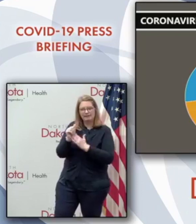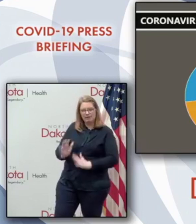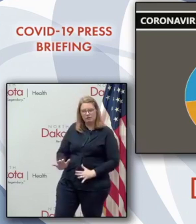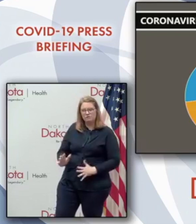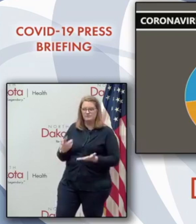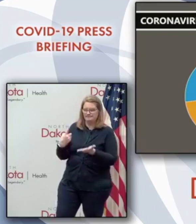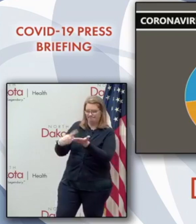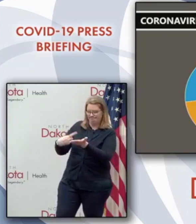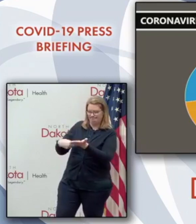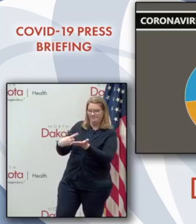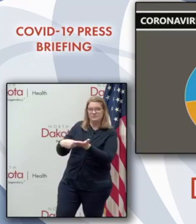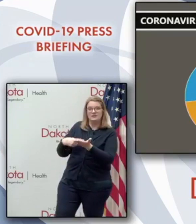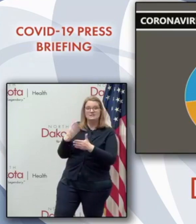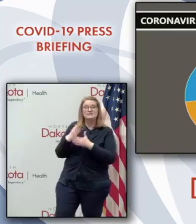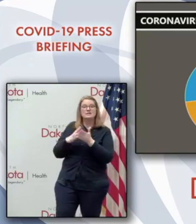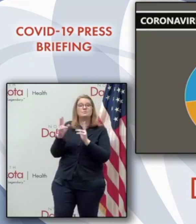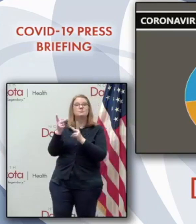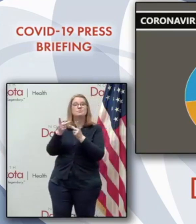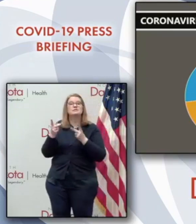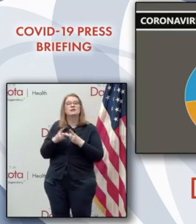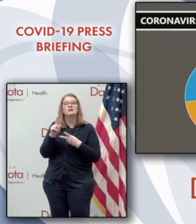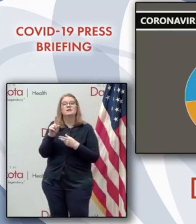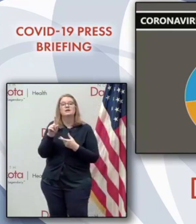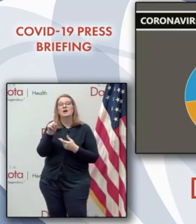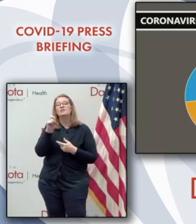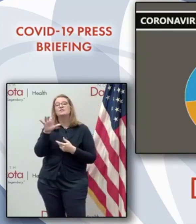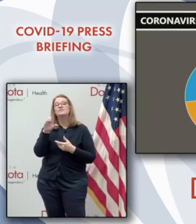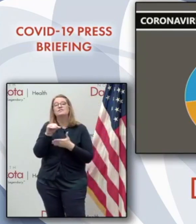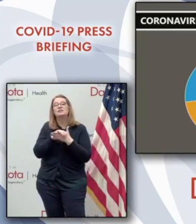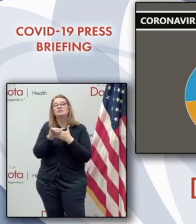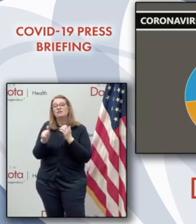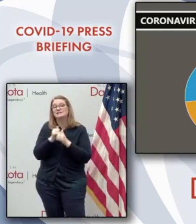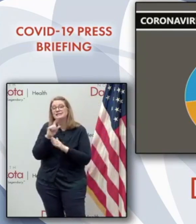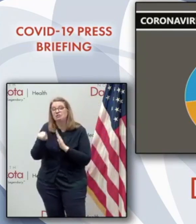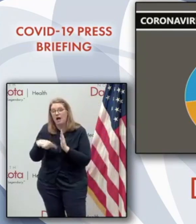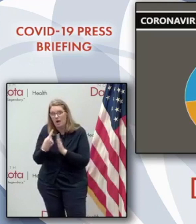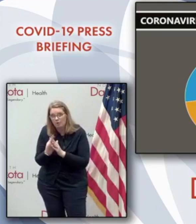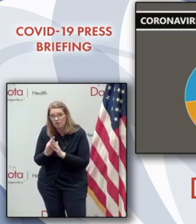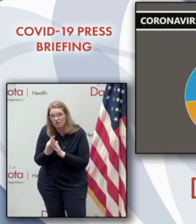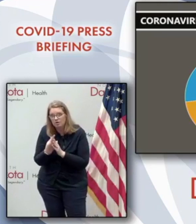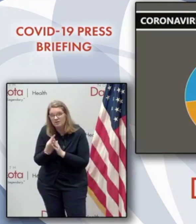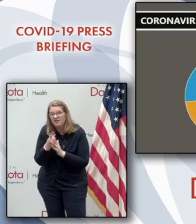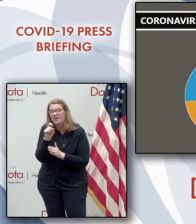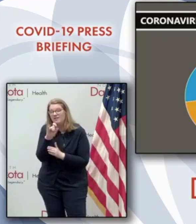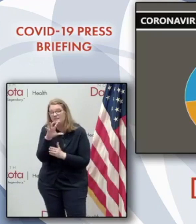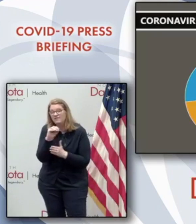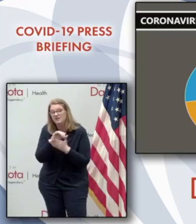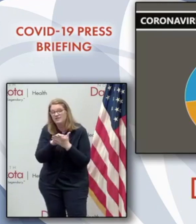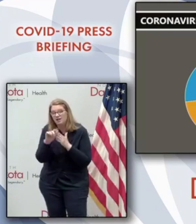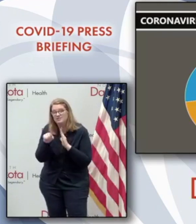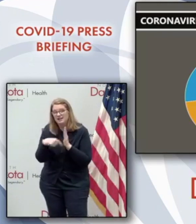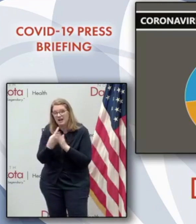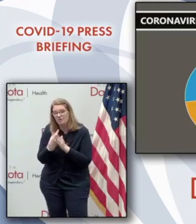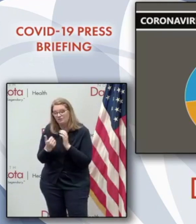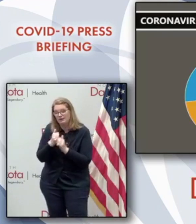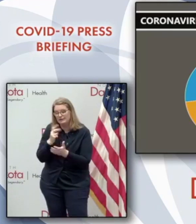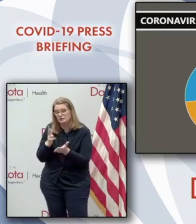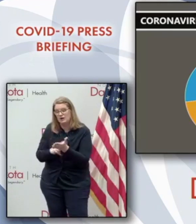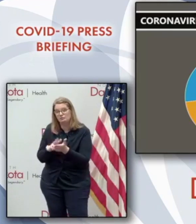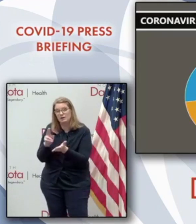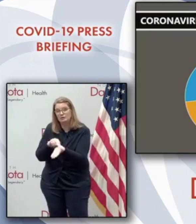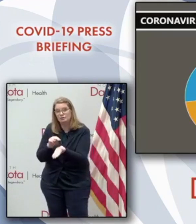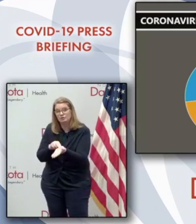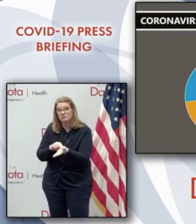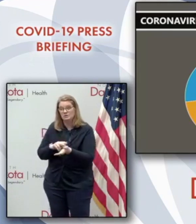some places are charging as much as $150 an hour for a contract nurse. That money doesn't go to the contract nurse, it goes